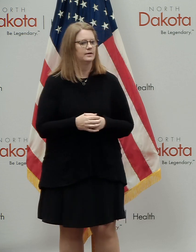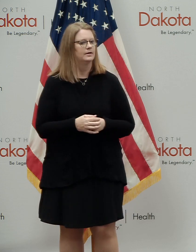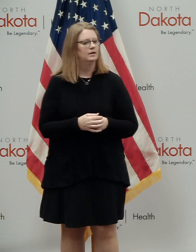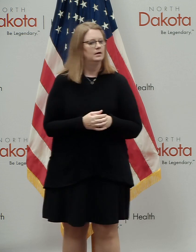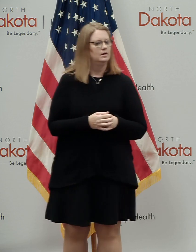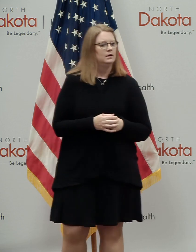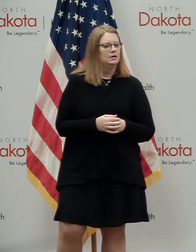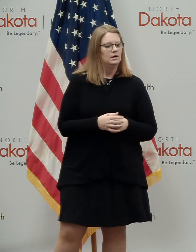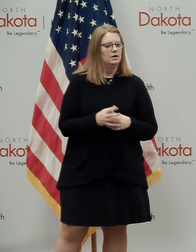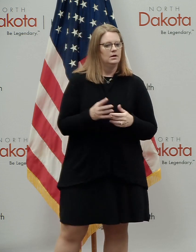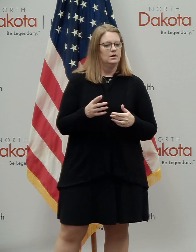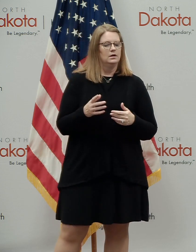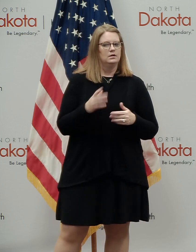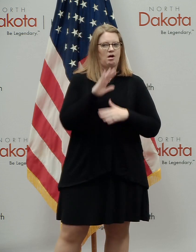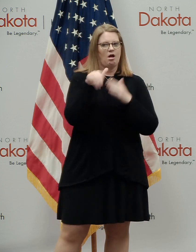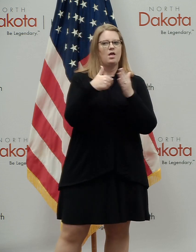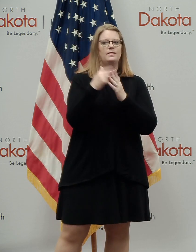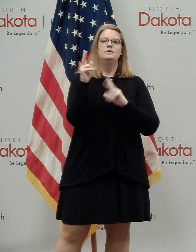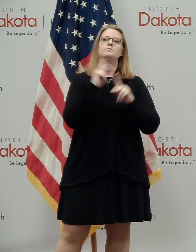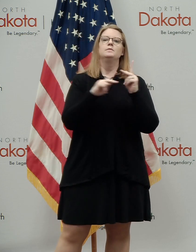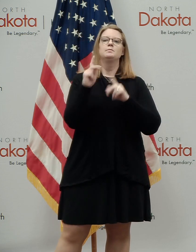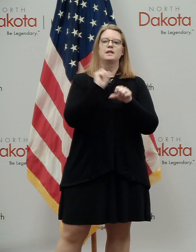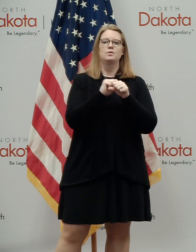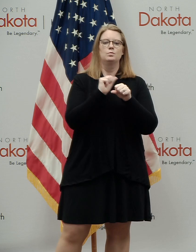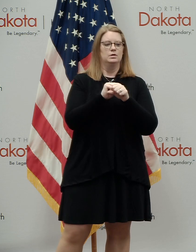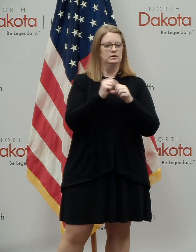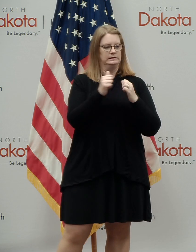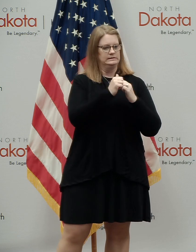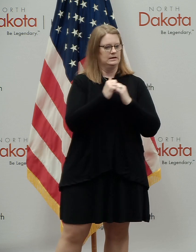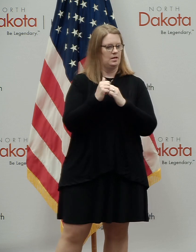Association members that are on the front lines.